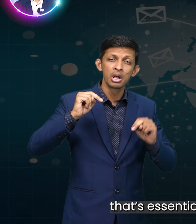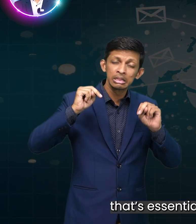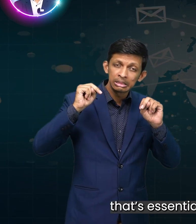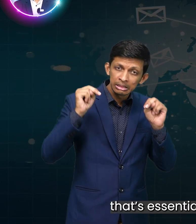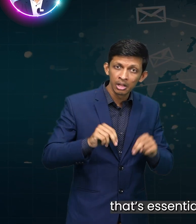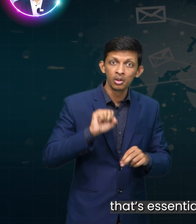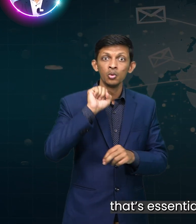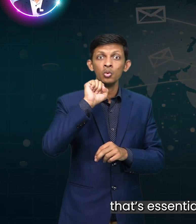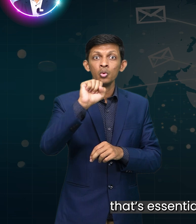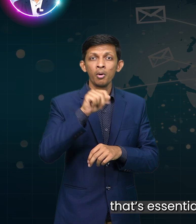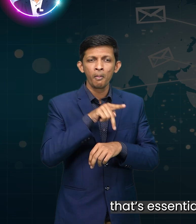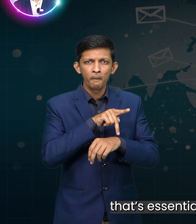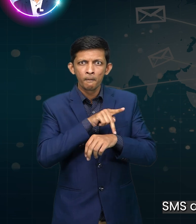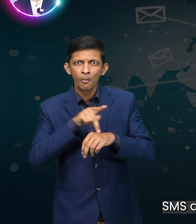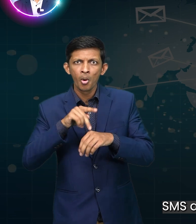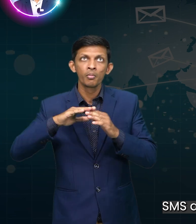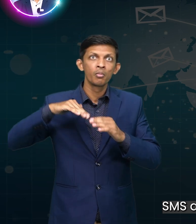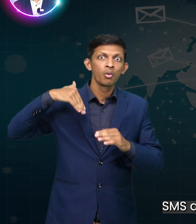professional future: